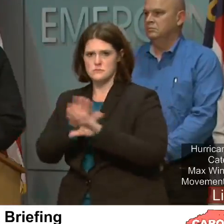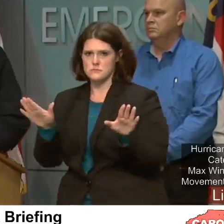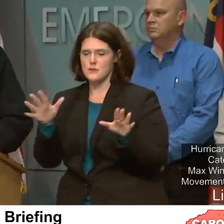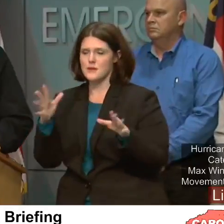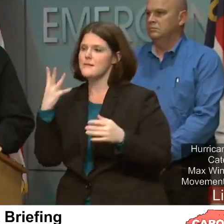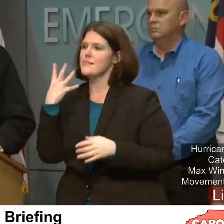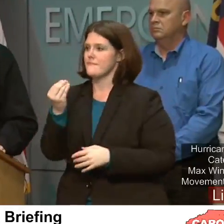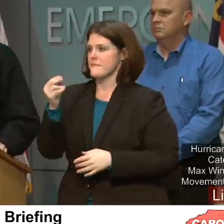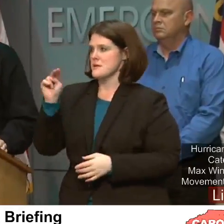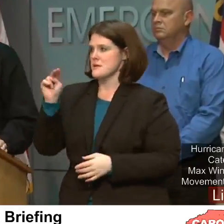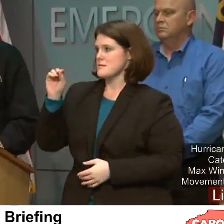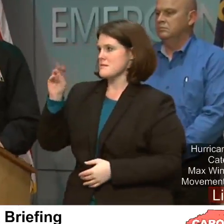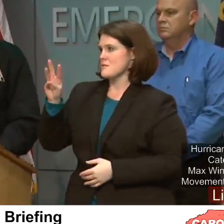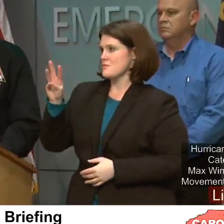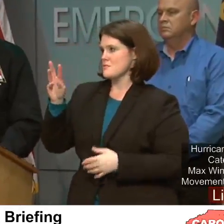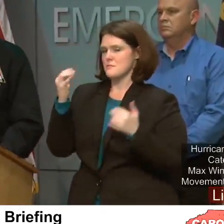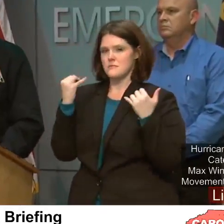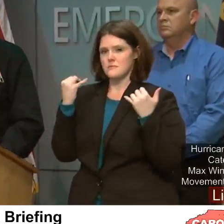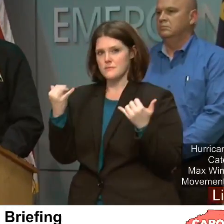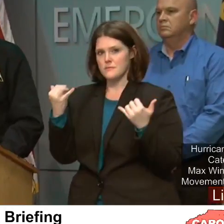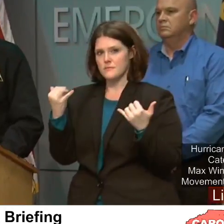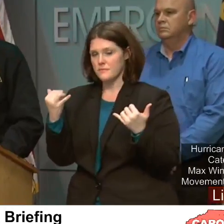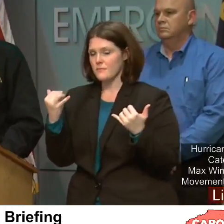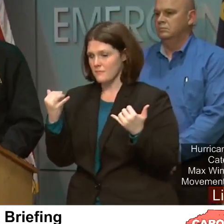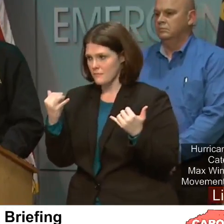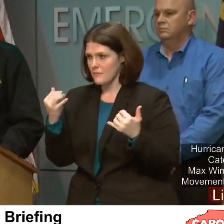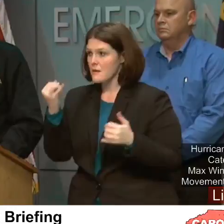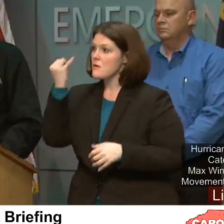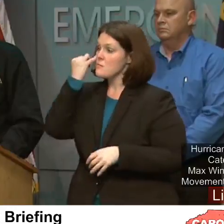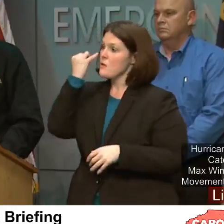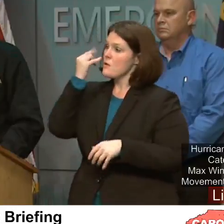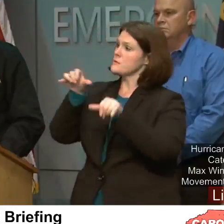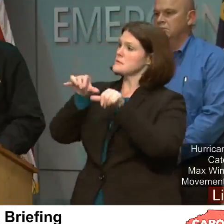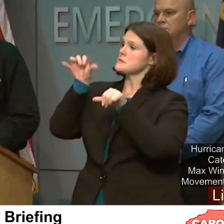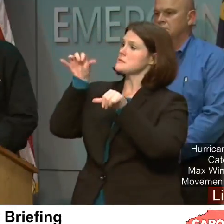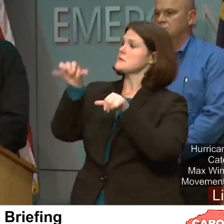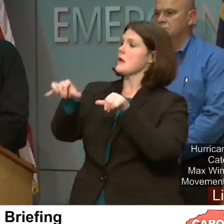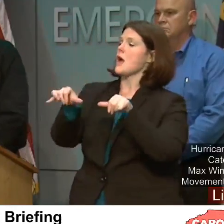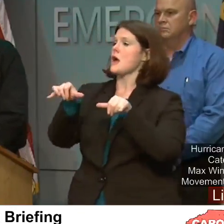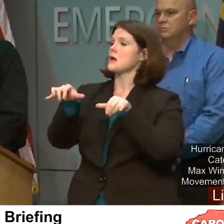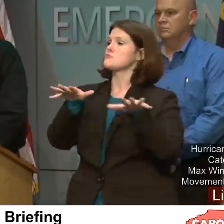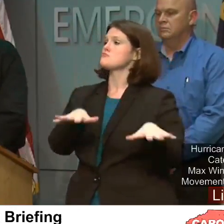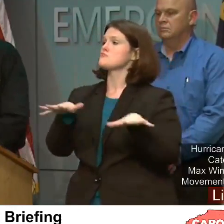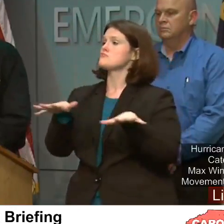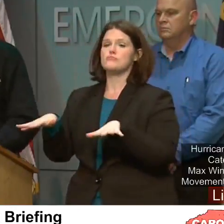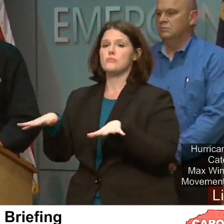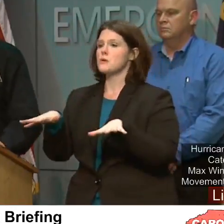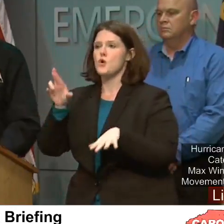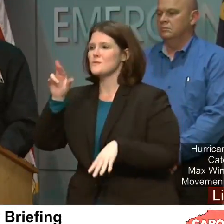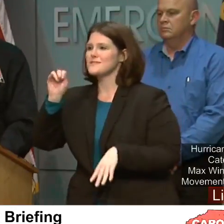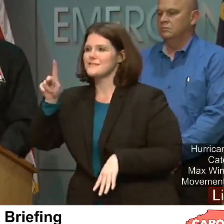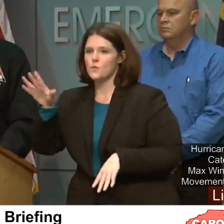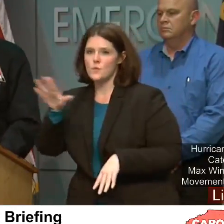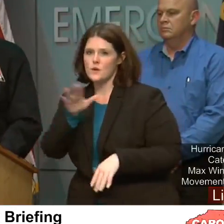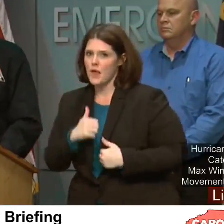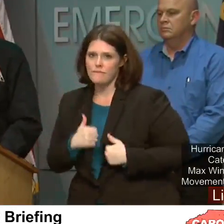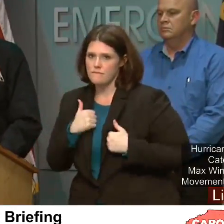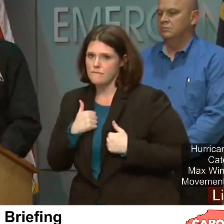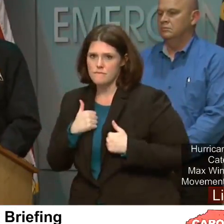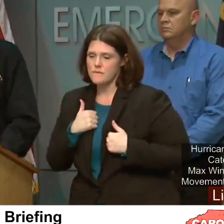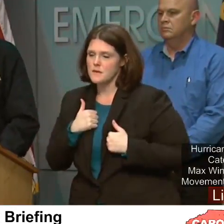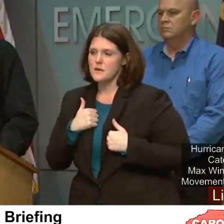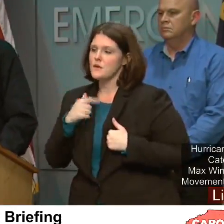now. You put your life at risk by staying. Don't plan to leave once